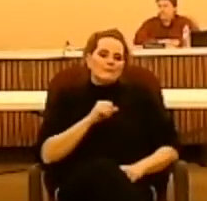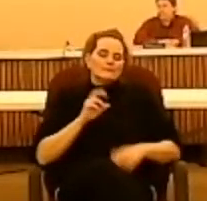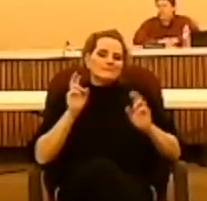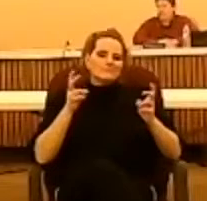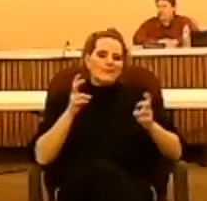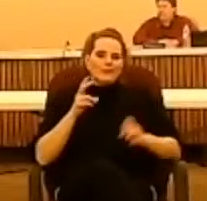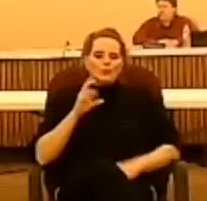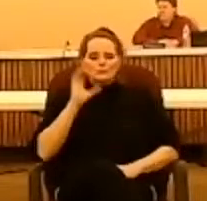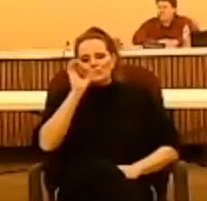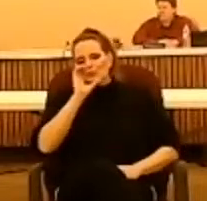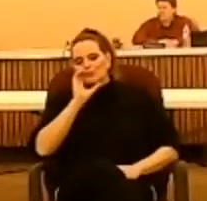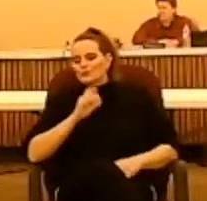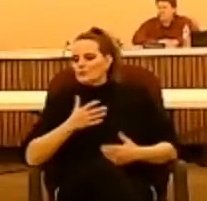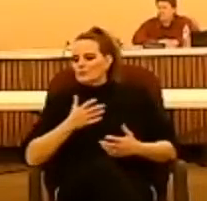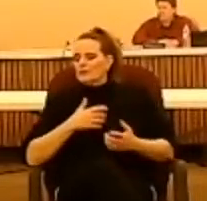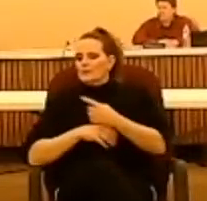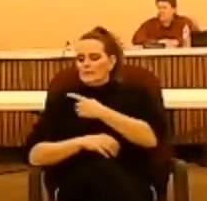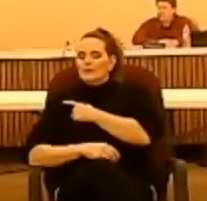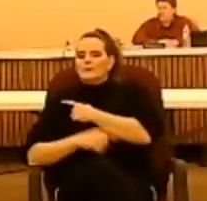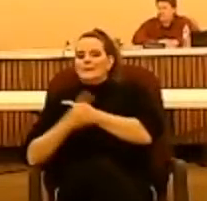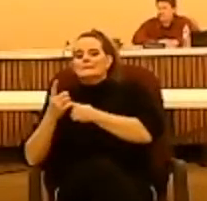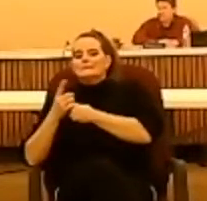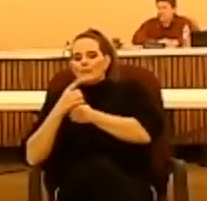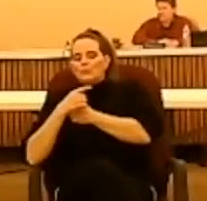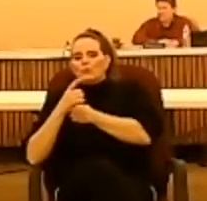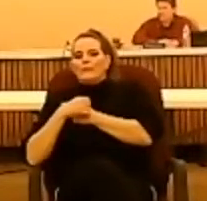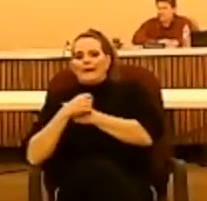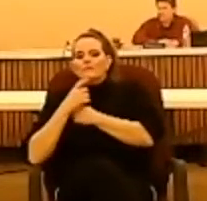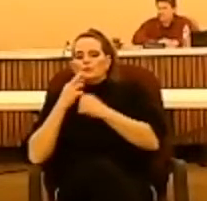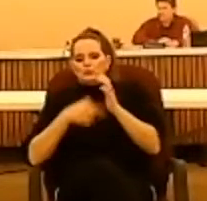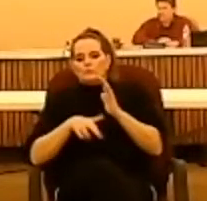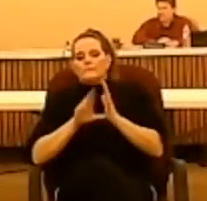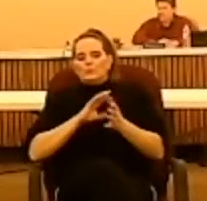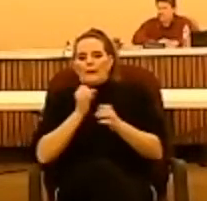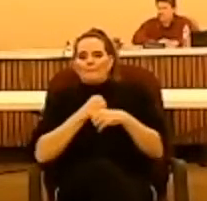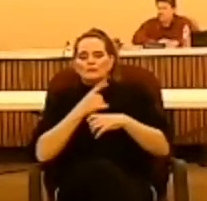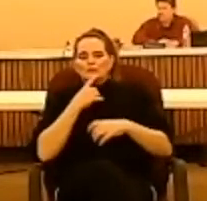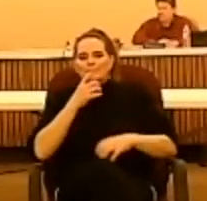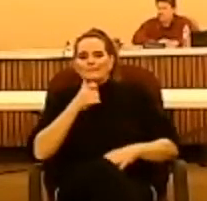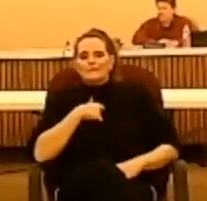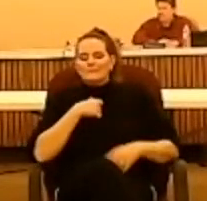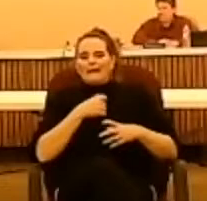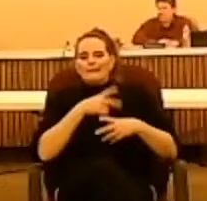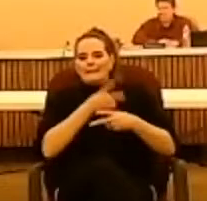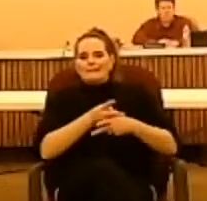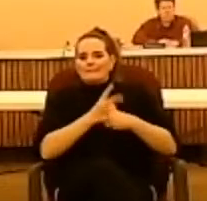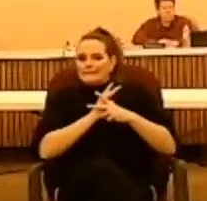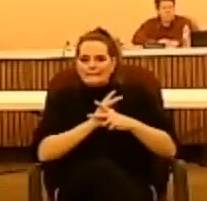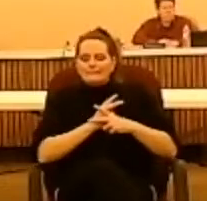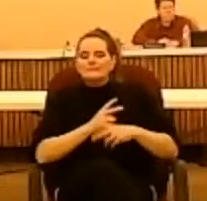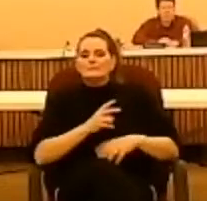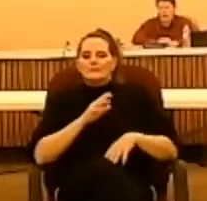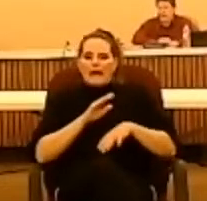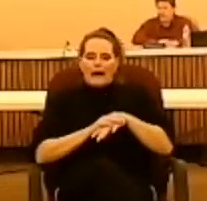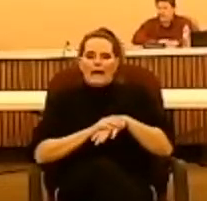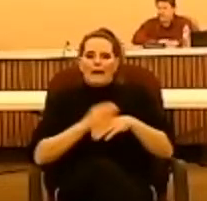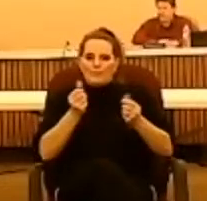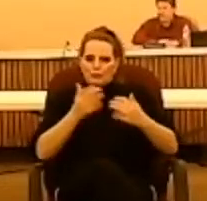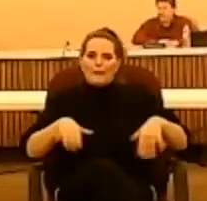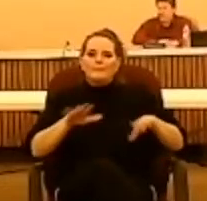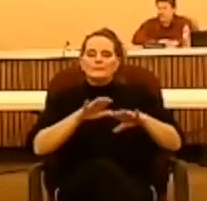have somebody go through and they'll have to just make sure there's no liens on it and all of encumbrances on it. Well, Don would know that too.